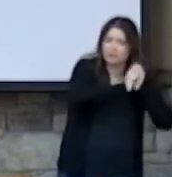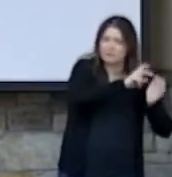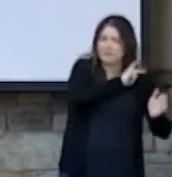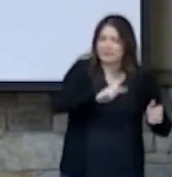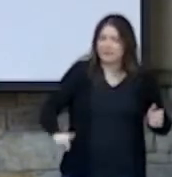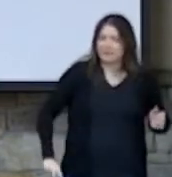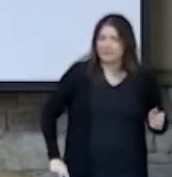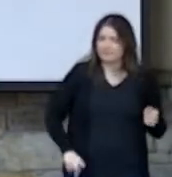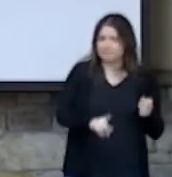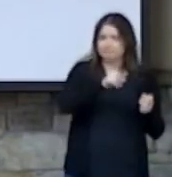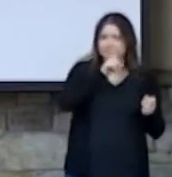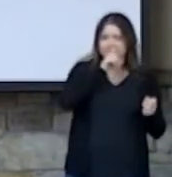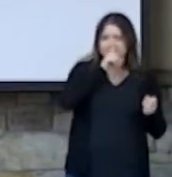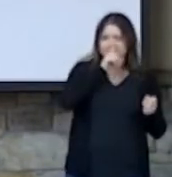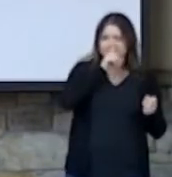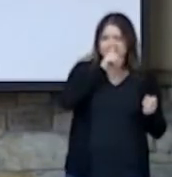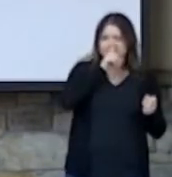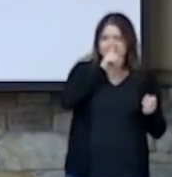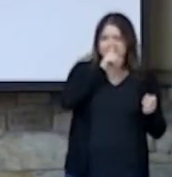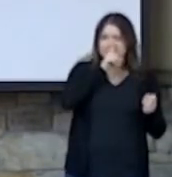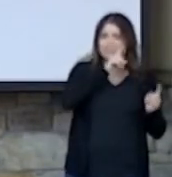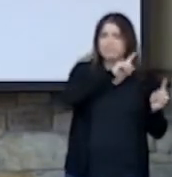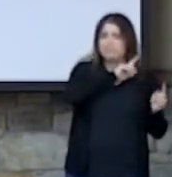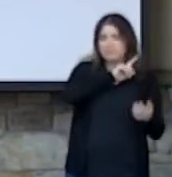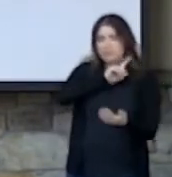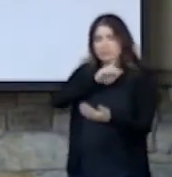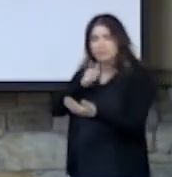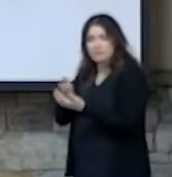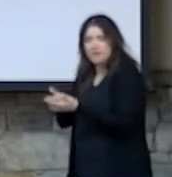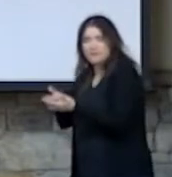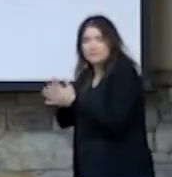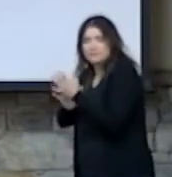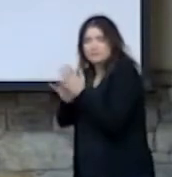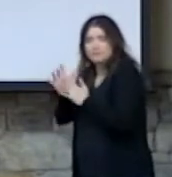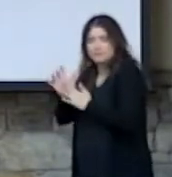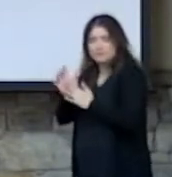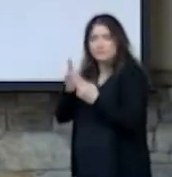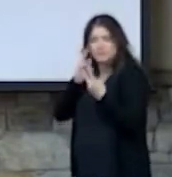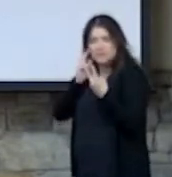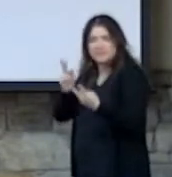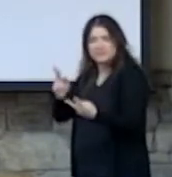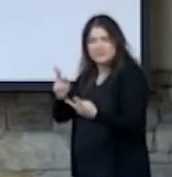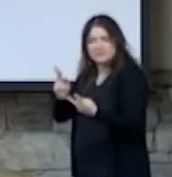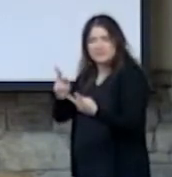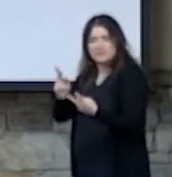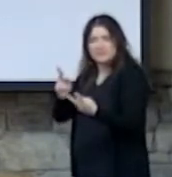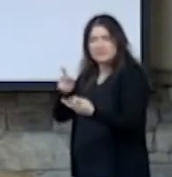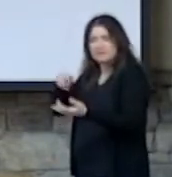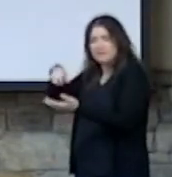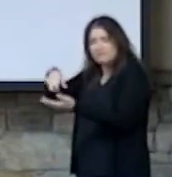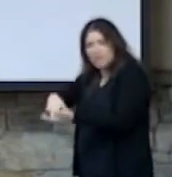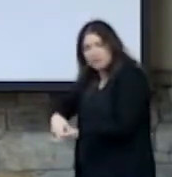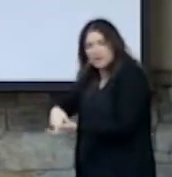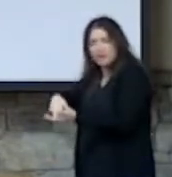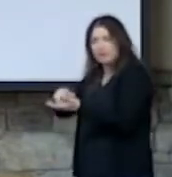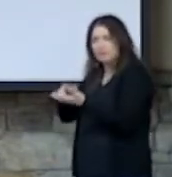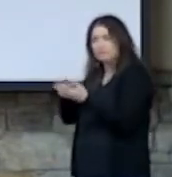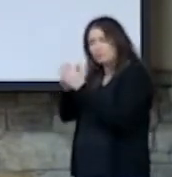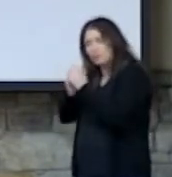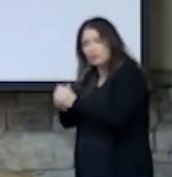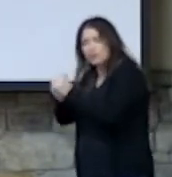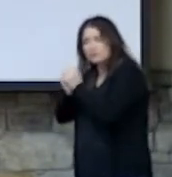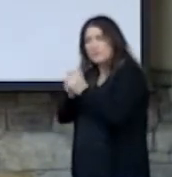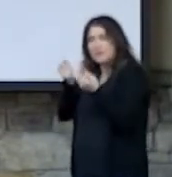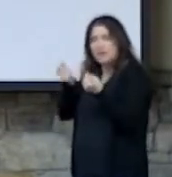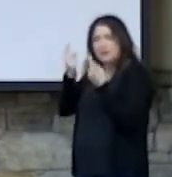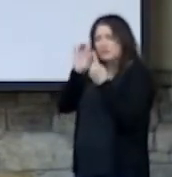we? But we see them falling down and worshiping Jesus. They understood that He was different, that He was